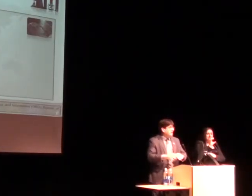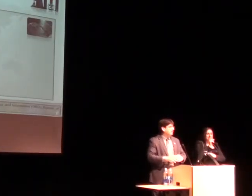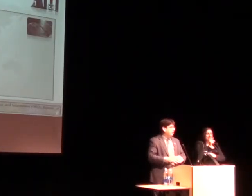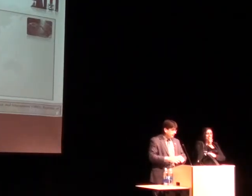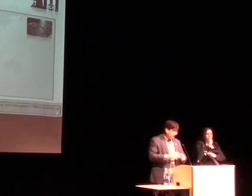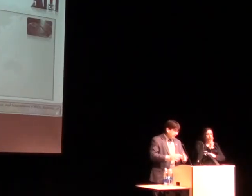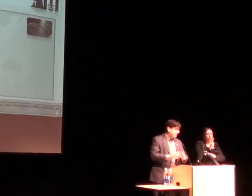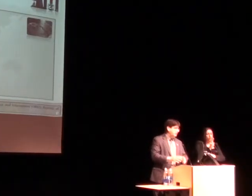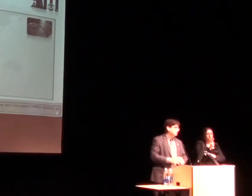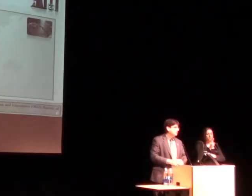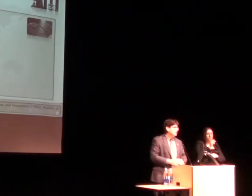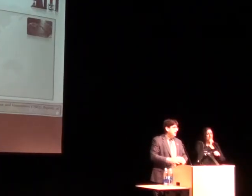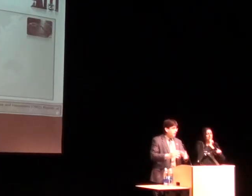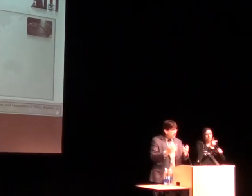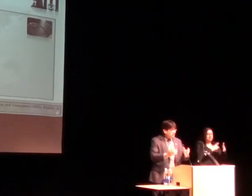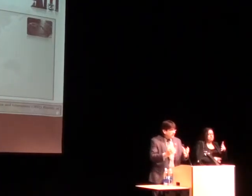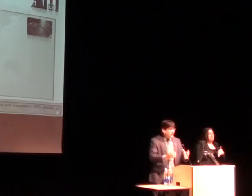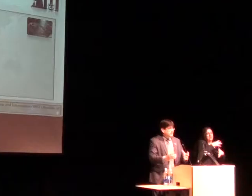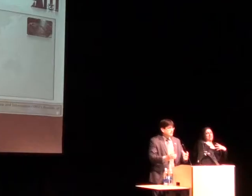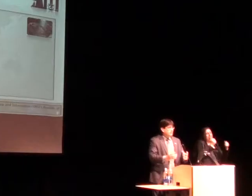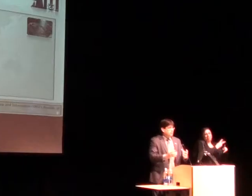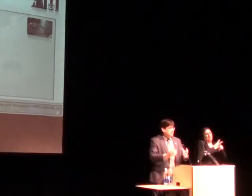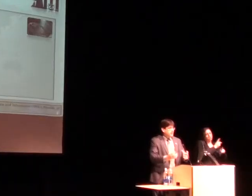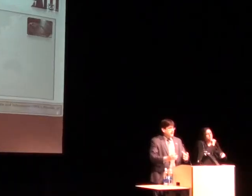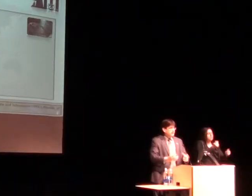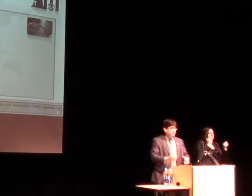or healthcare. And